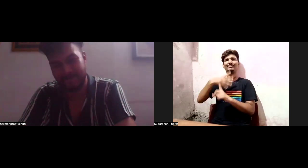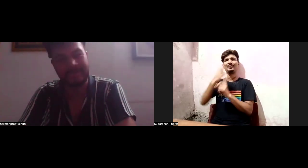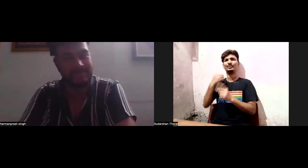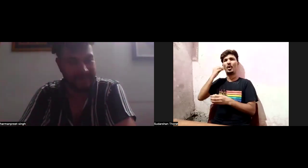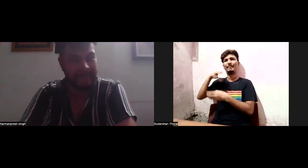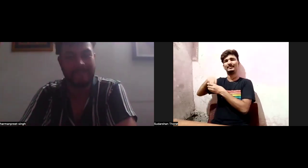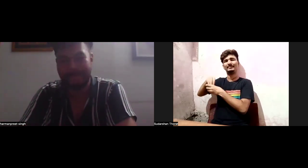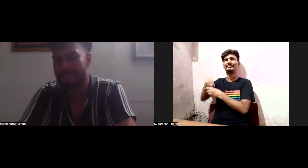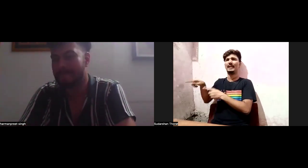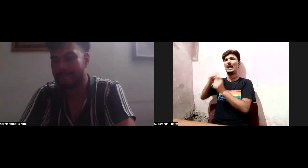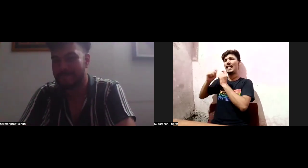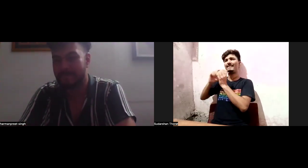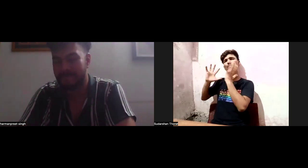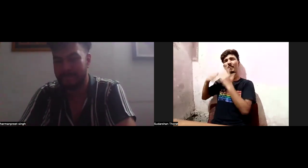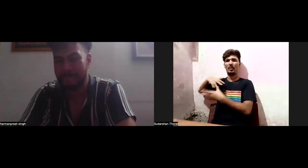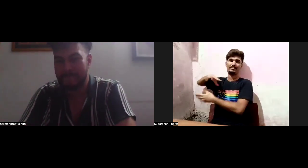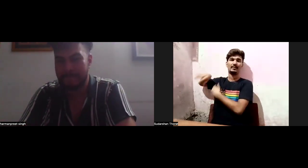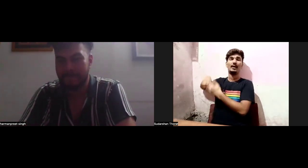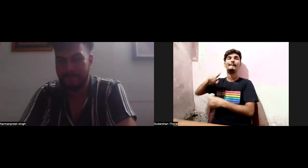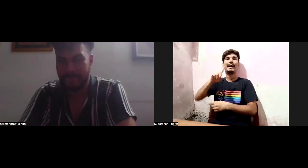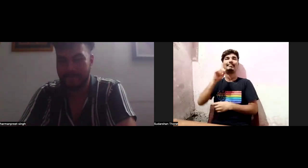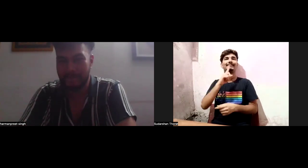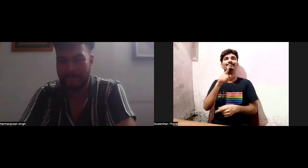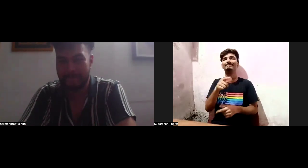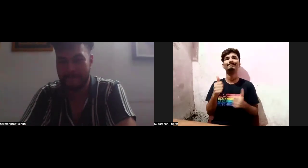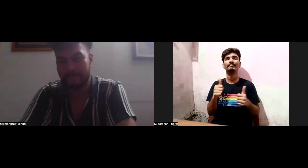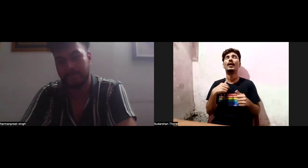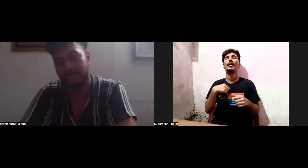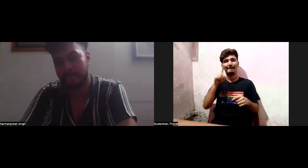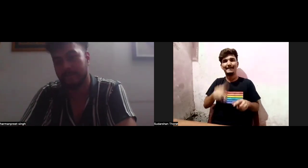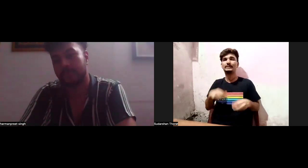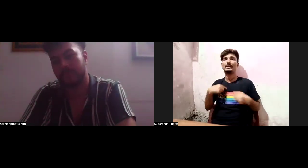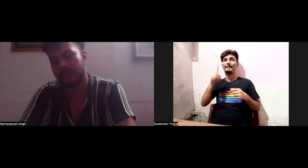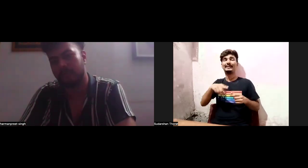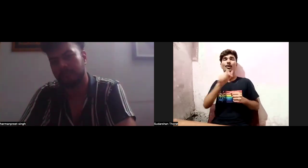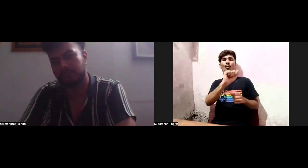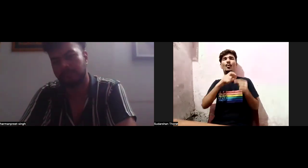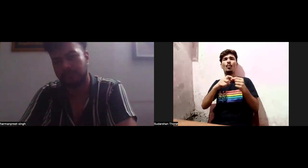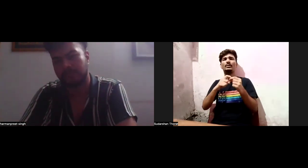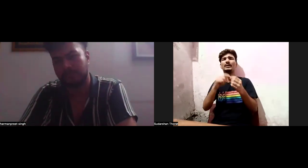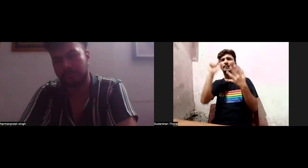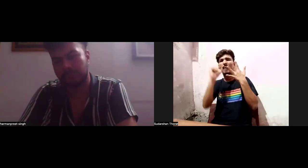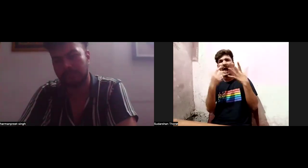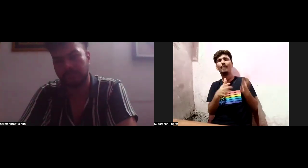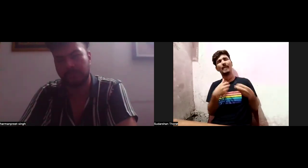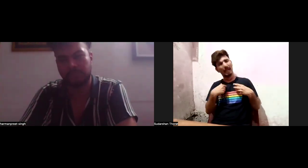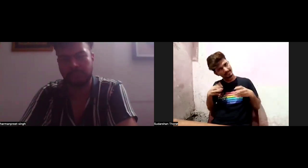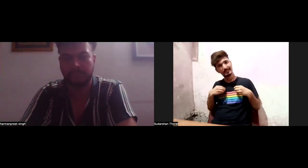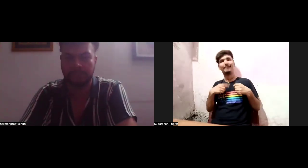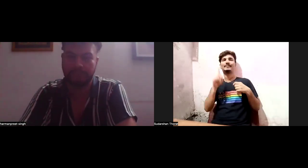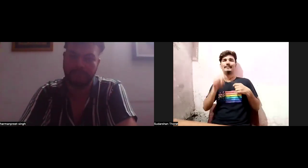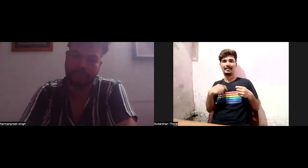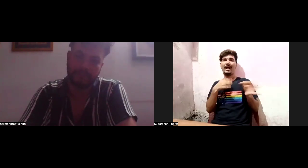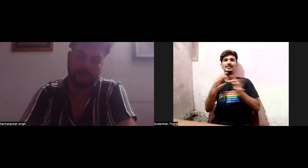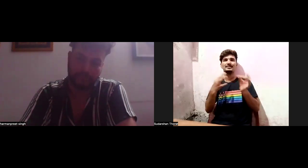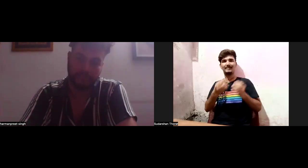but I tried to answer them as well. I know because I have been working from past 9 years, right? And I understand they don't come